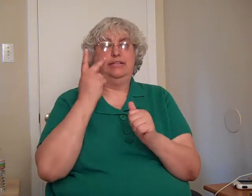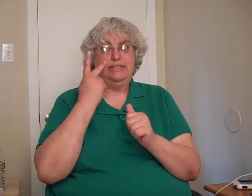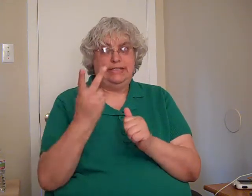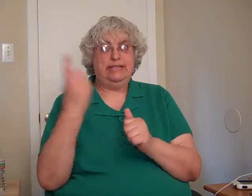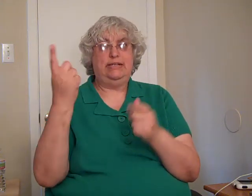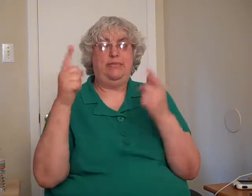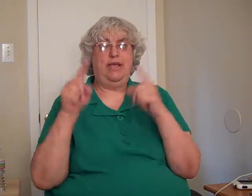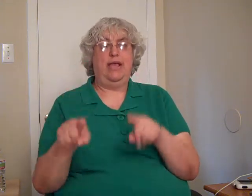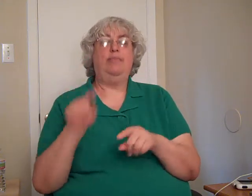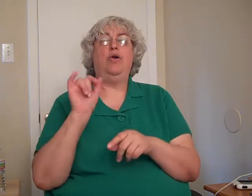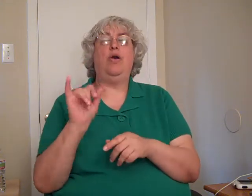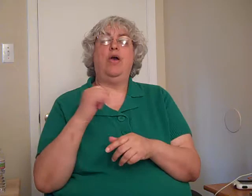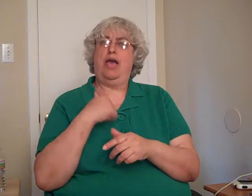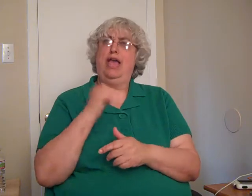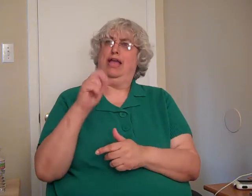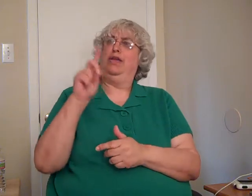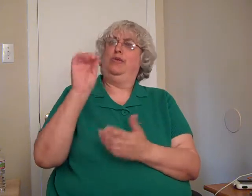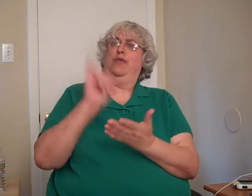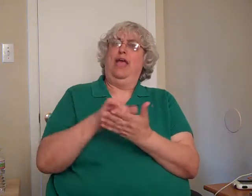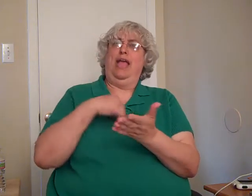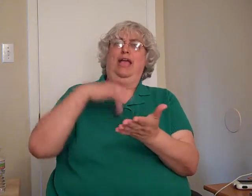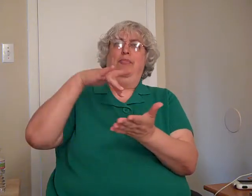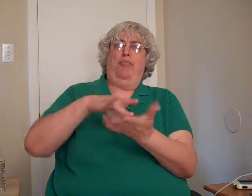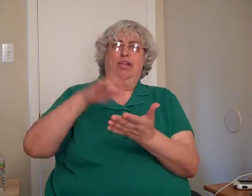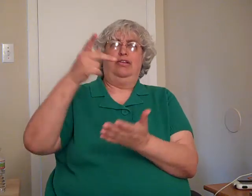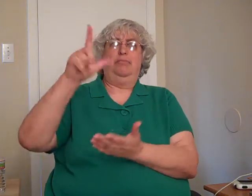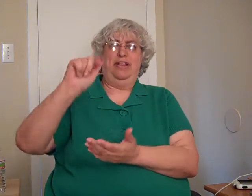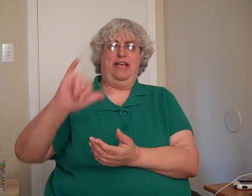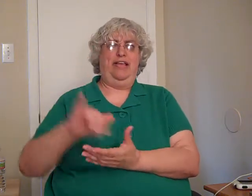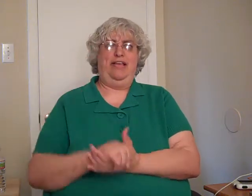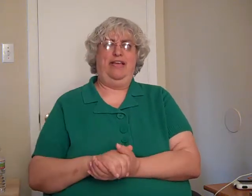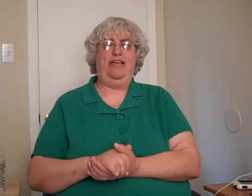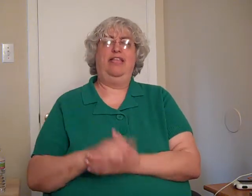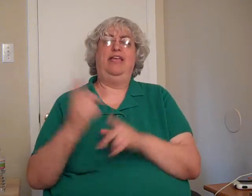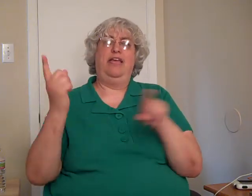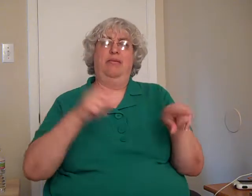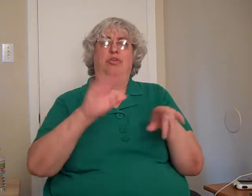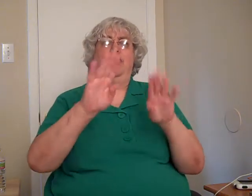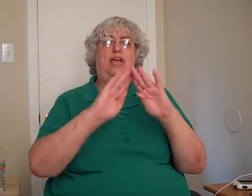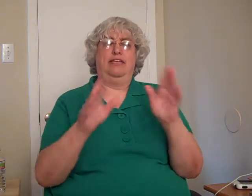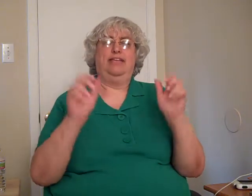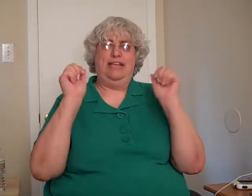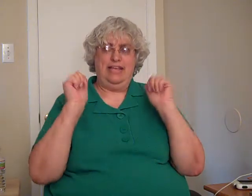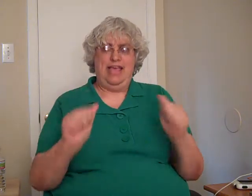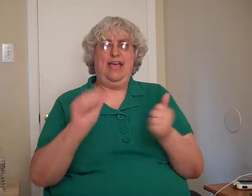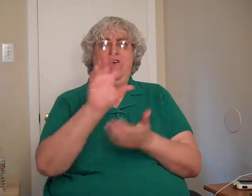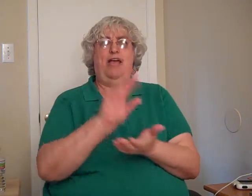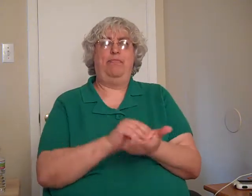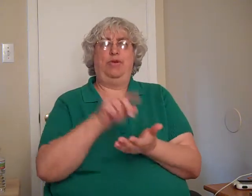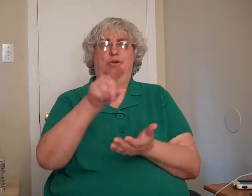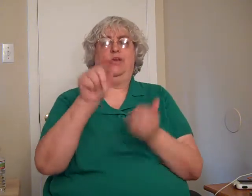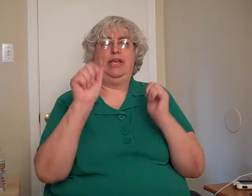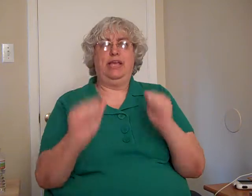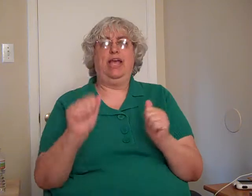now say, I can do that. Because you want people to say when they come to your house that they can actually do that, they can see themselves doing